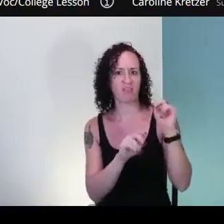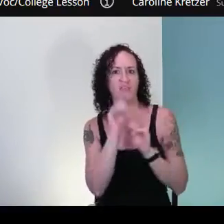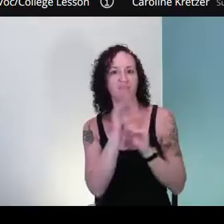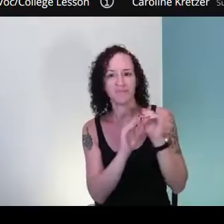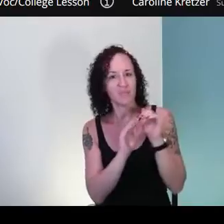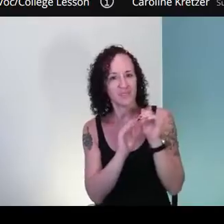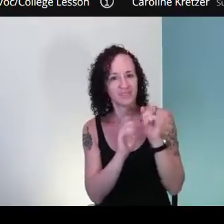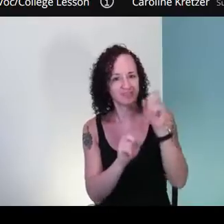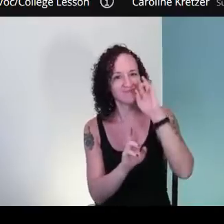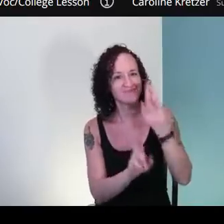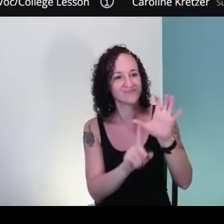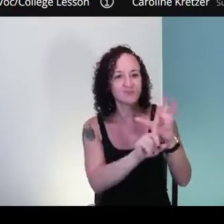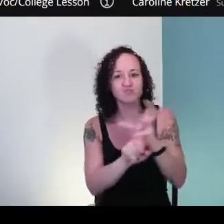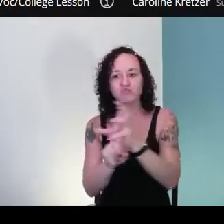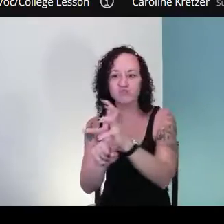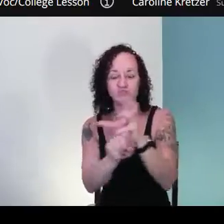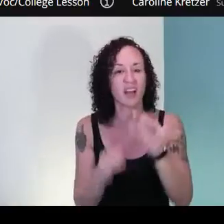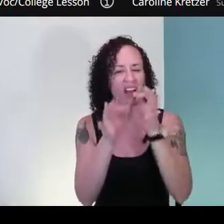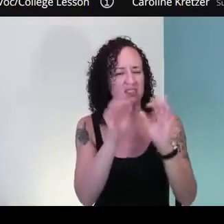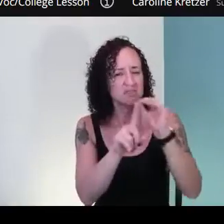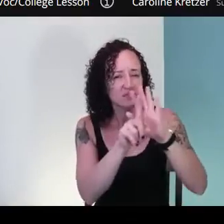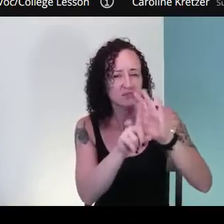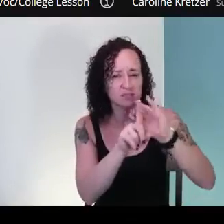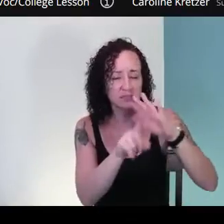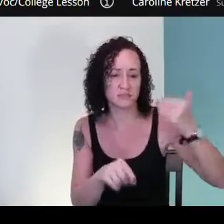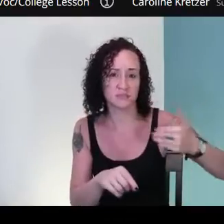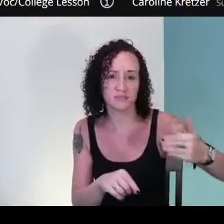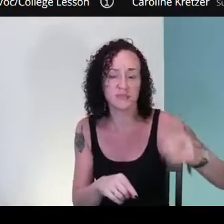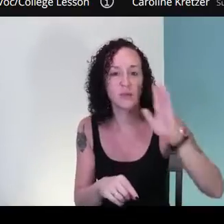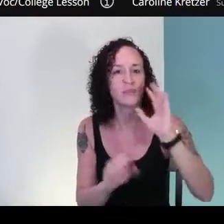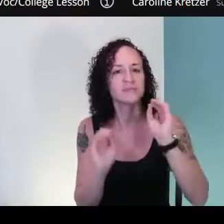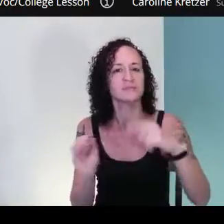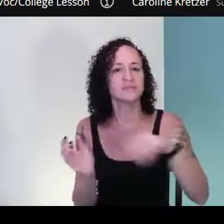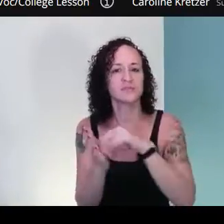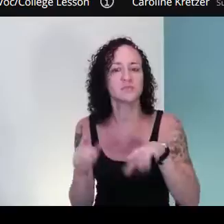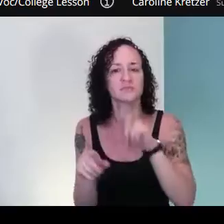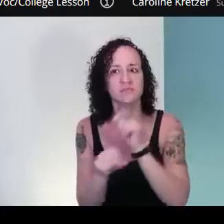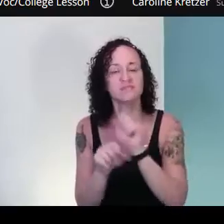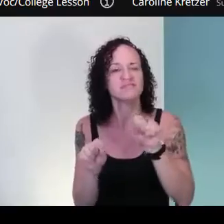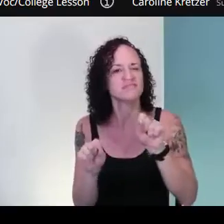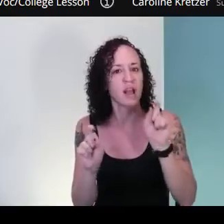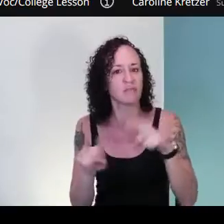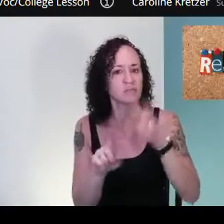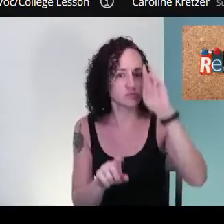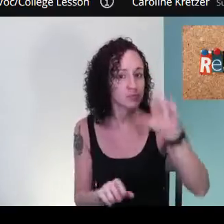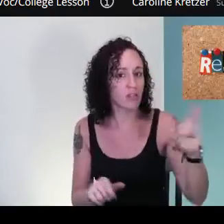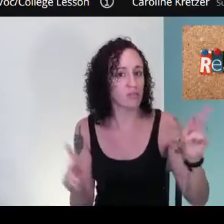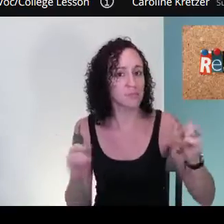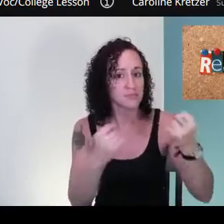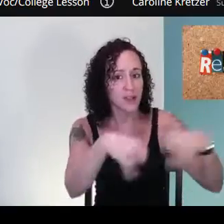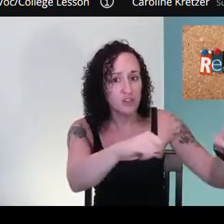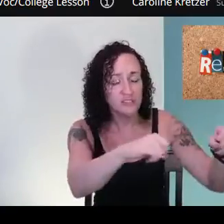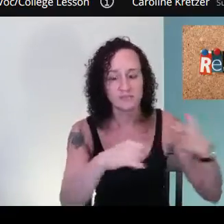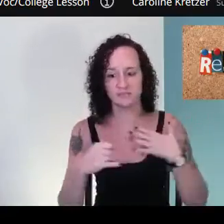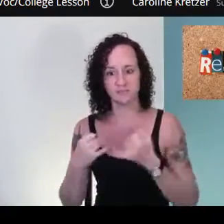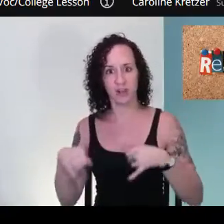while other people have a bigger bubble and need to have that space. You want to give them the idea of boundaries, and so no one